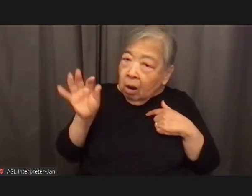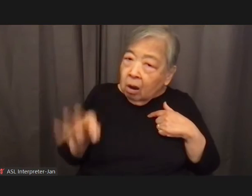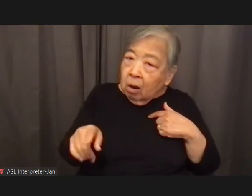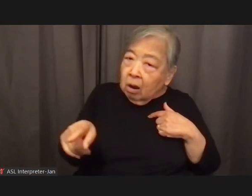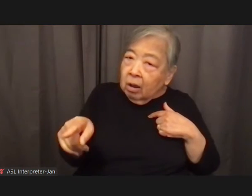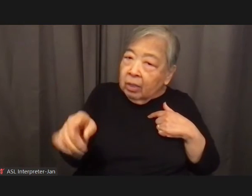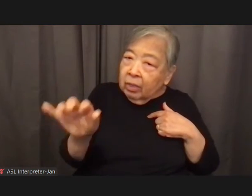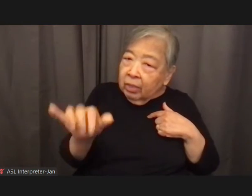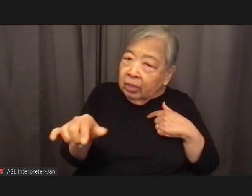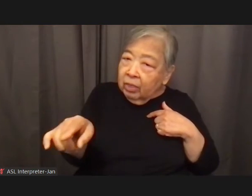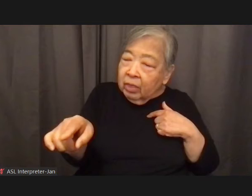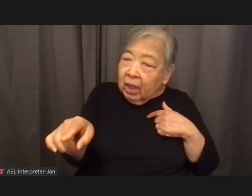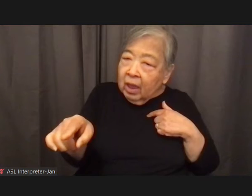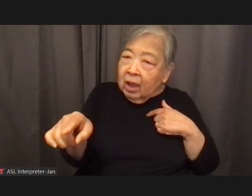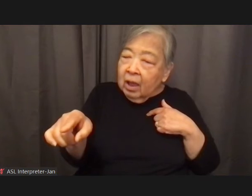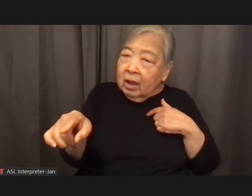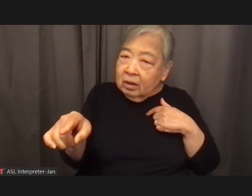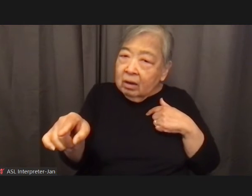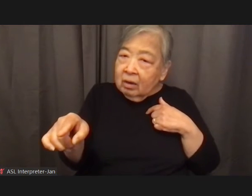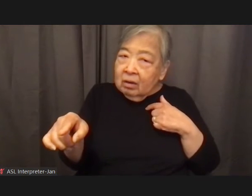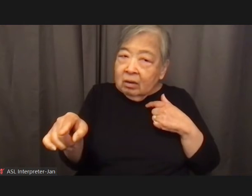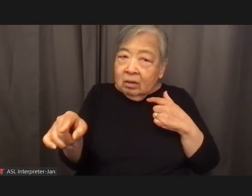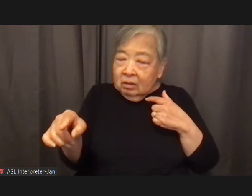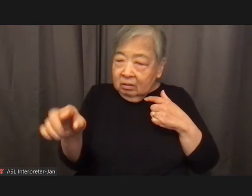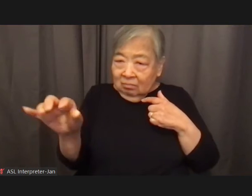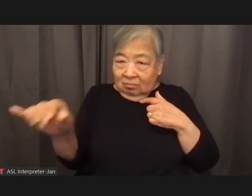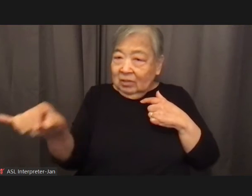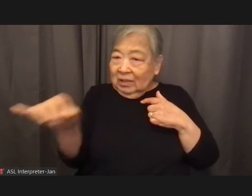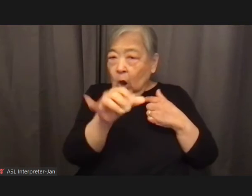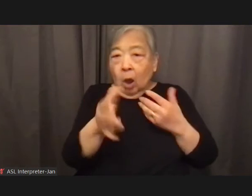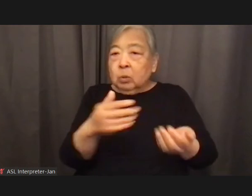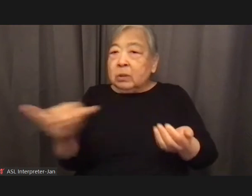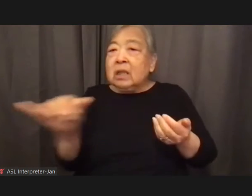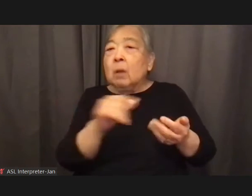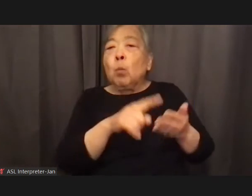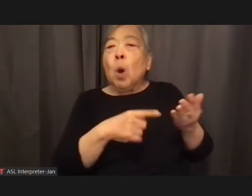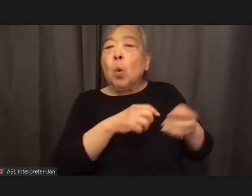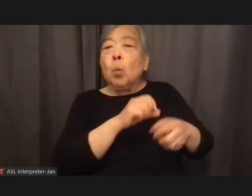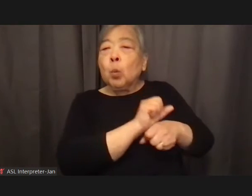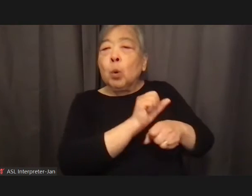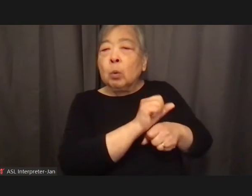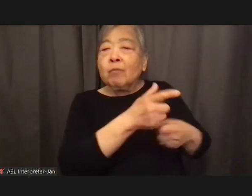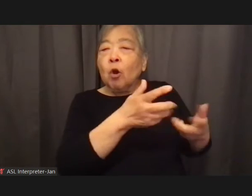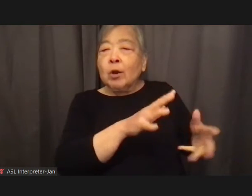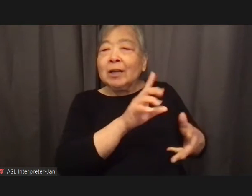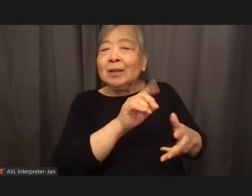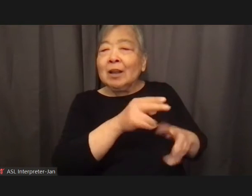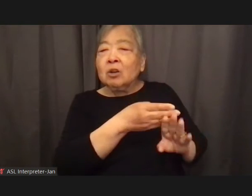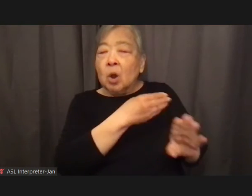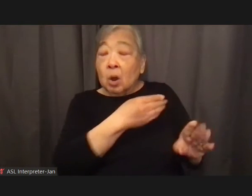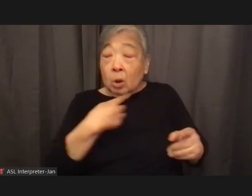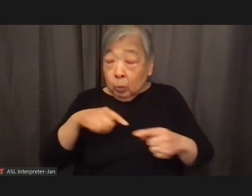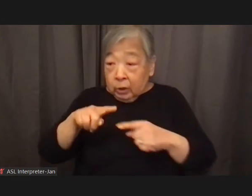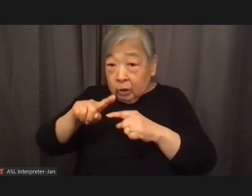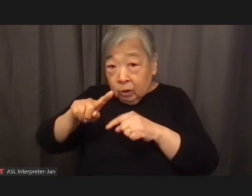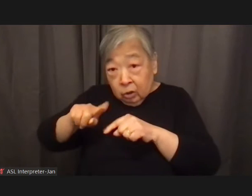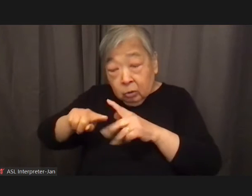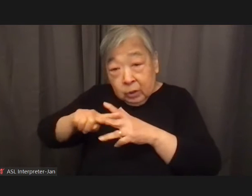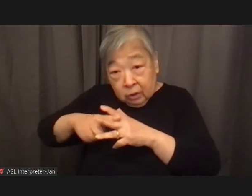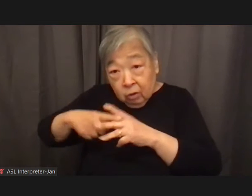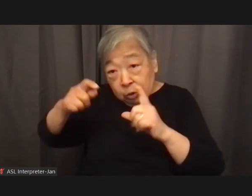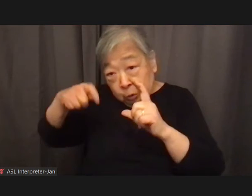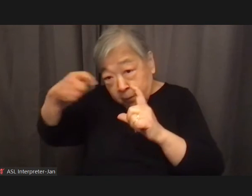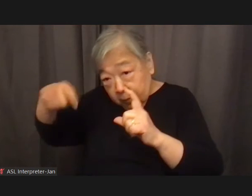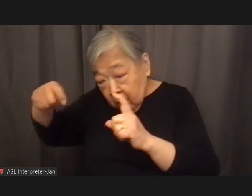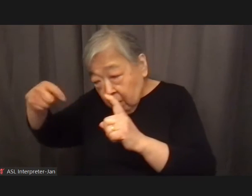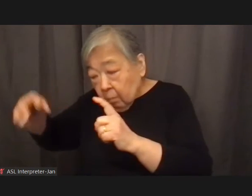of, you know, some of the works we've done already. And so we started to film them. And the more we